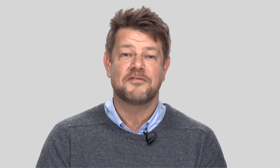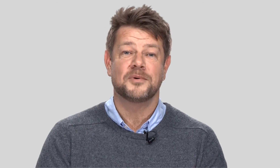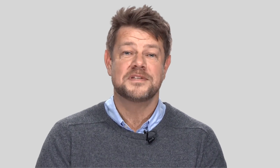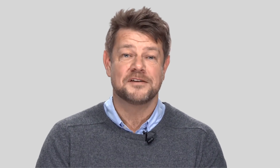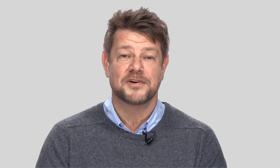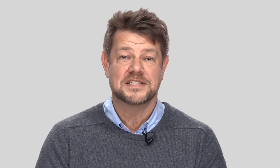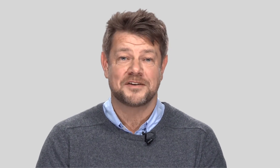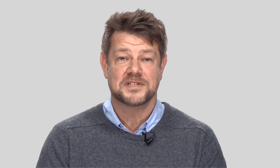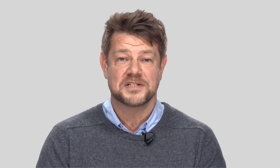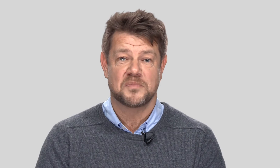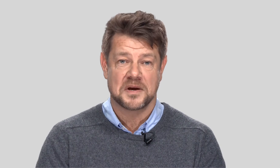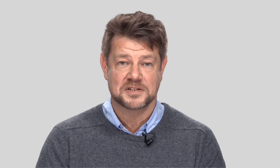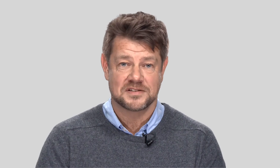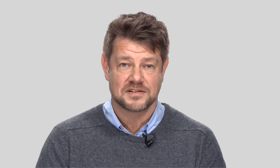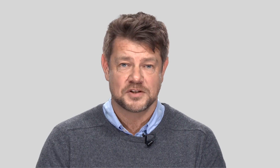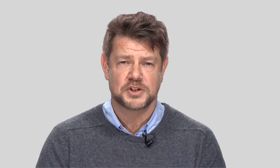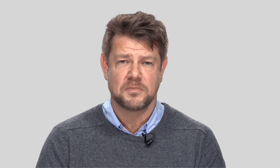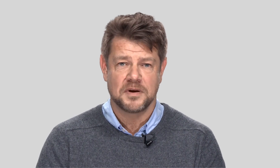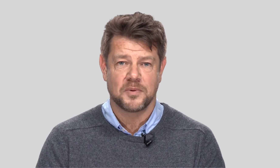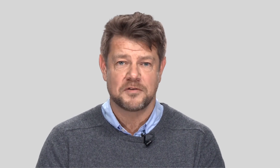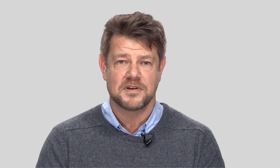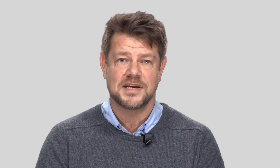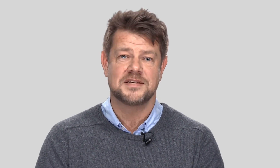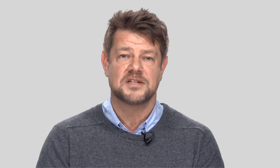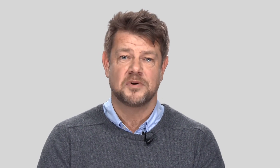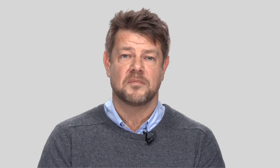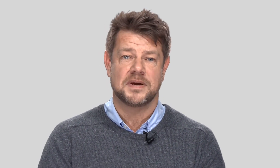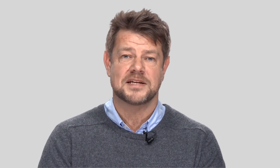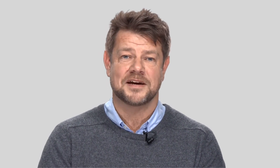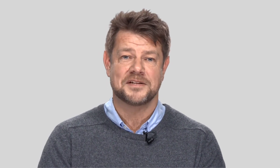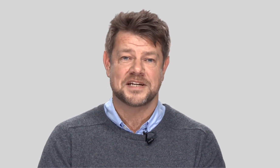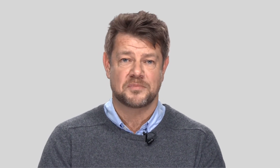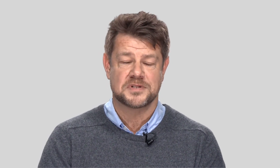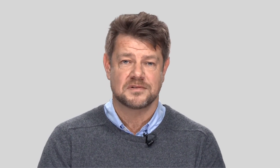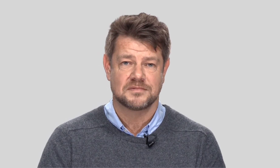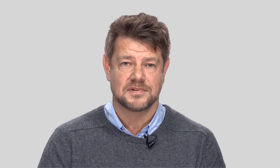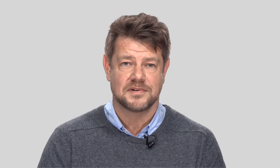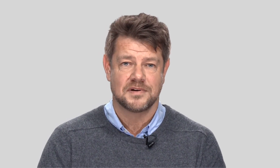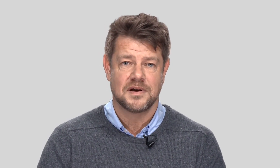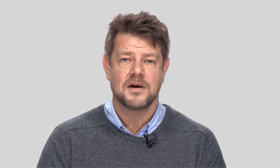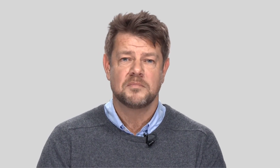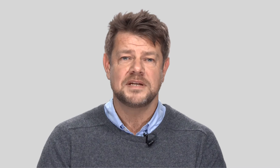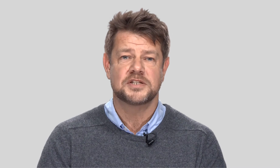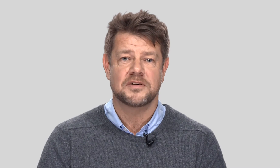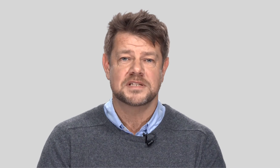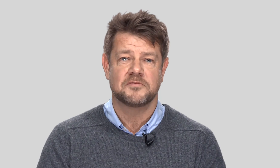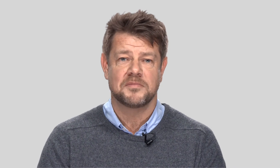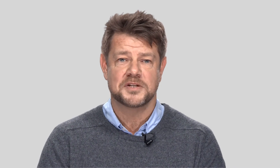Everyone delivering services to patients should be aware of the need to book a BSL interpreter. Please share this information